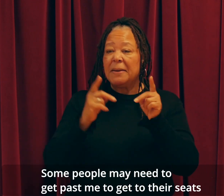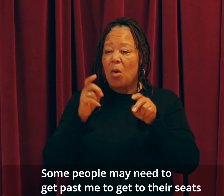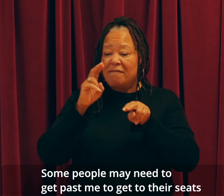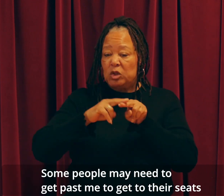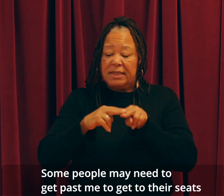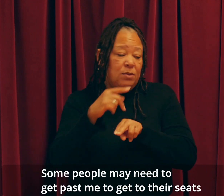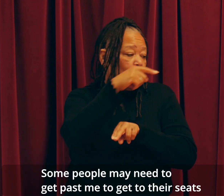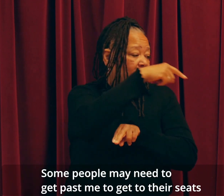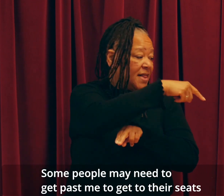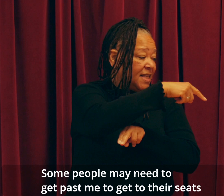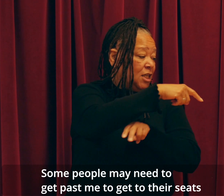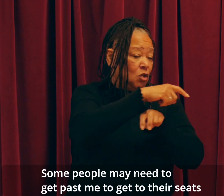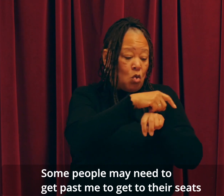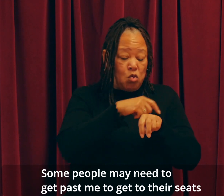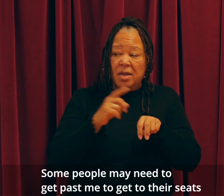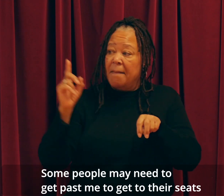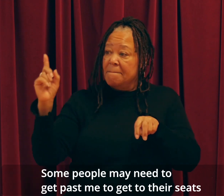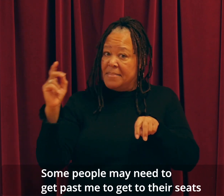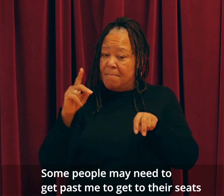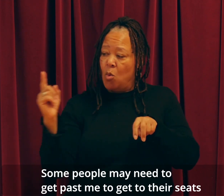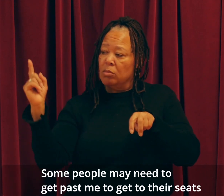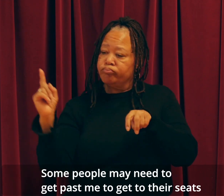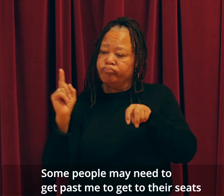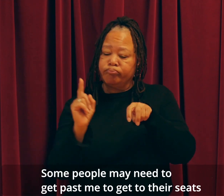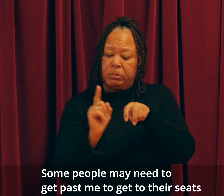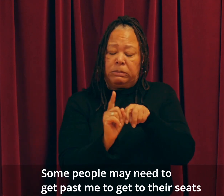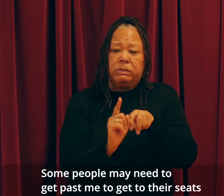Some people may need to get past me to get to their seats.